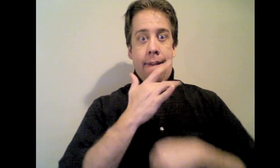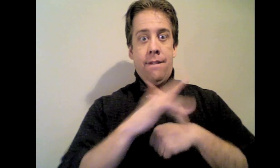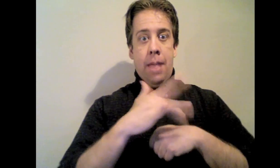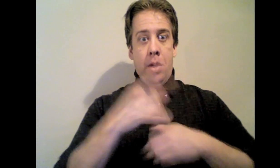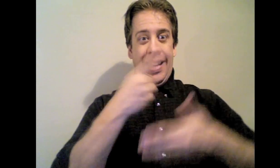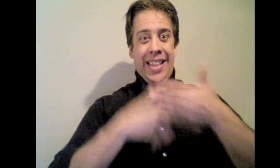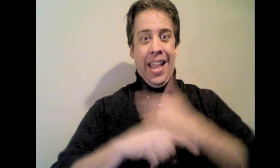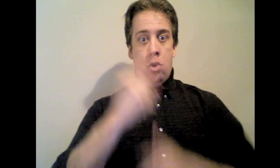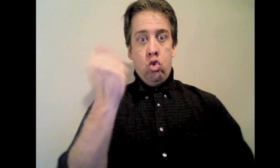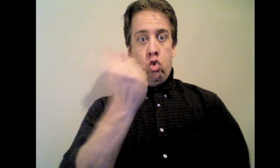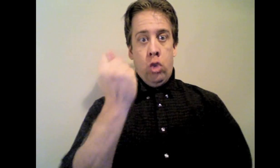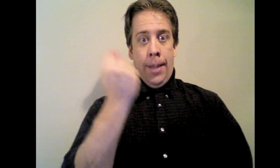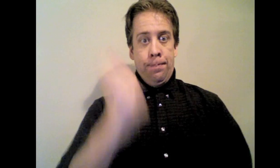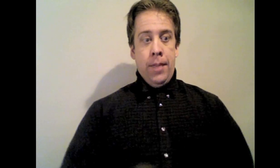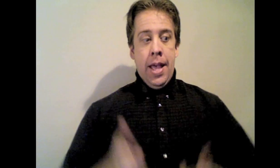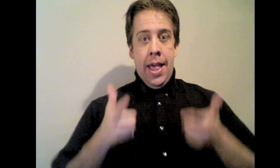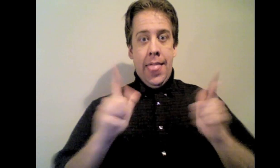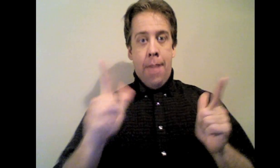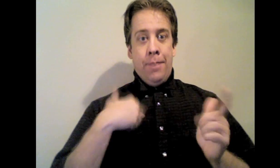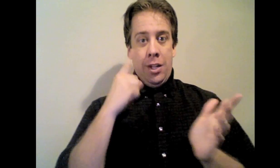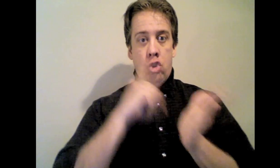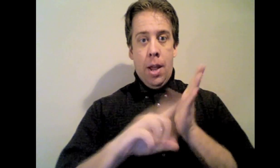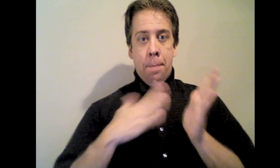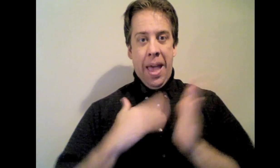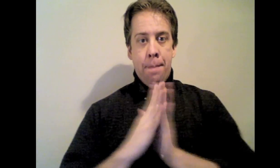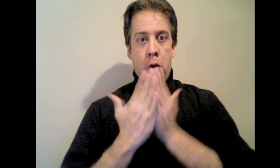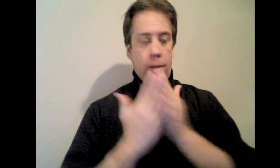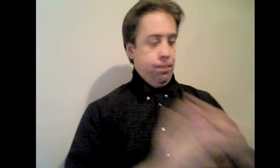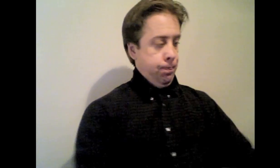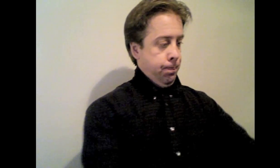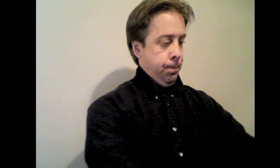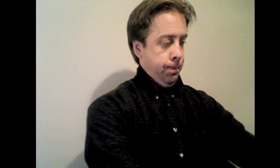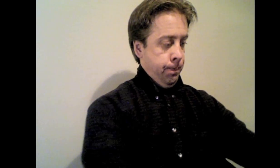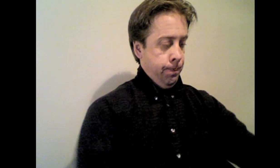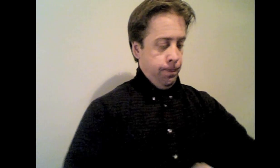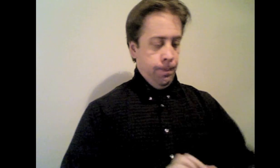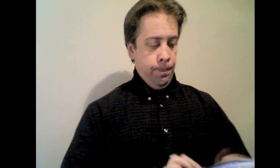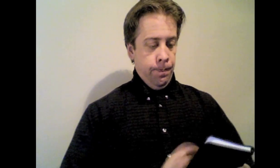Am I available next Tuesday? Let me check my appointment book.